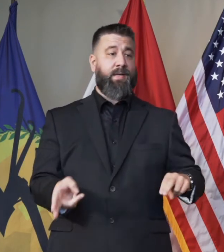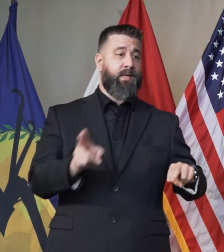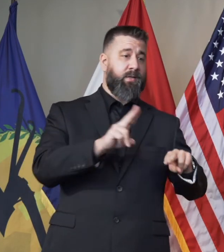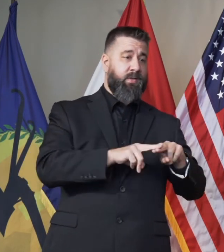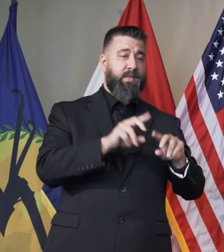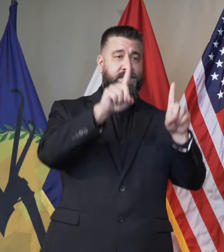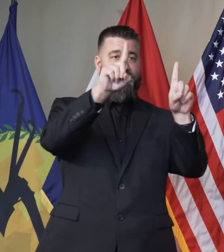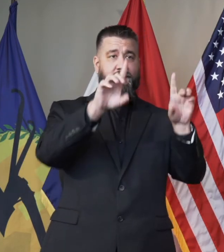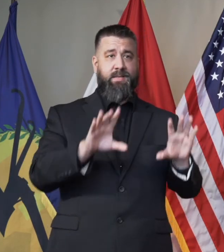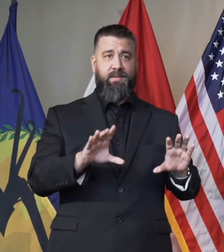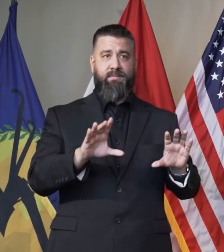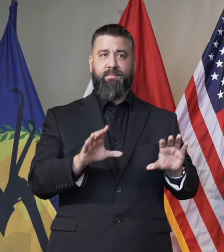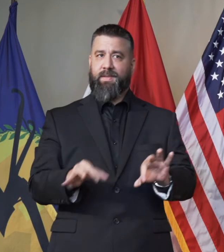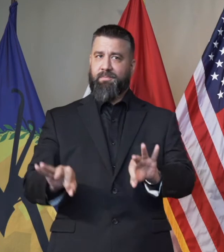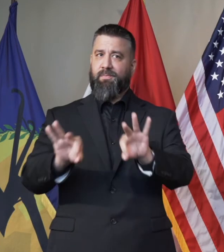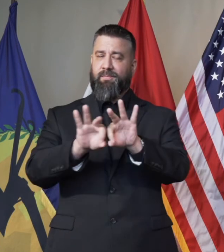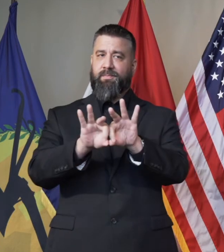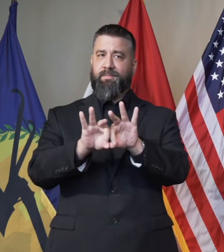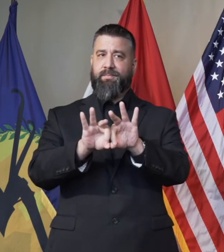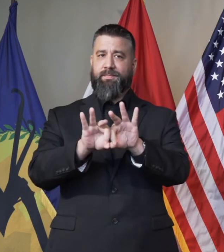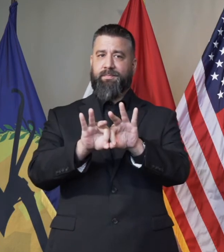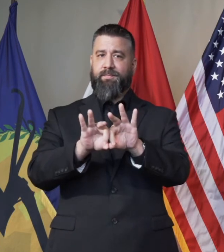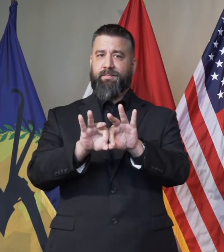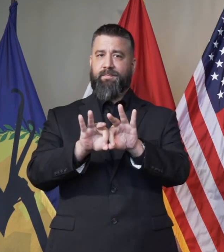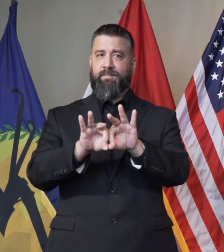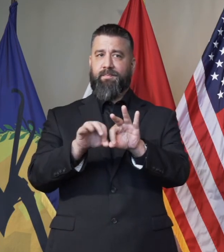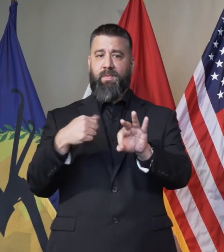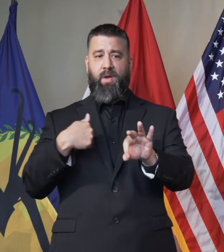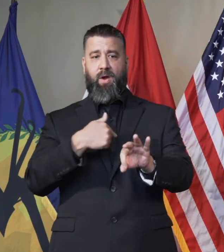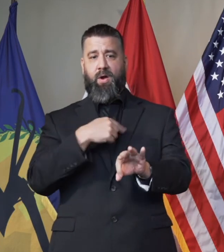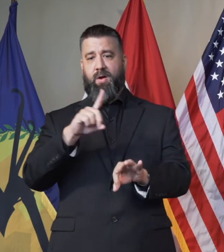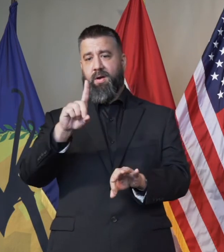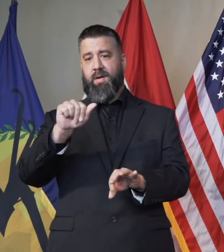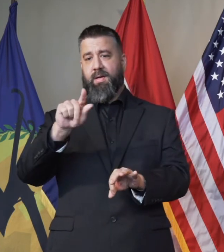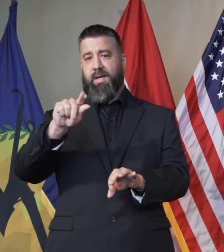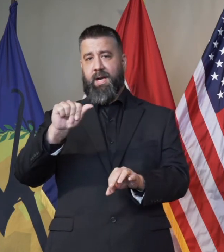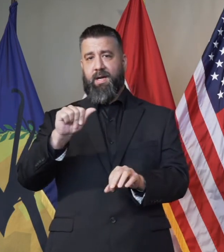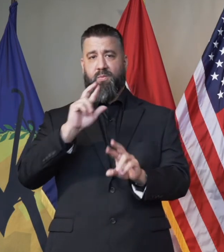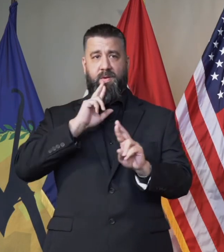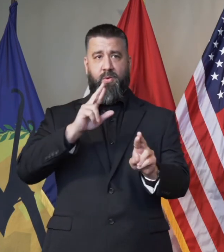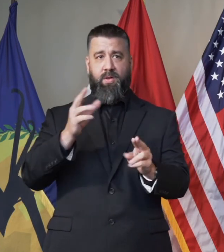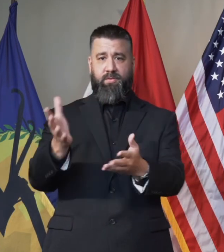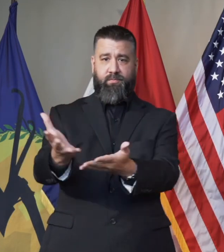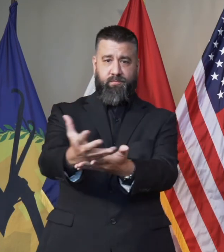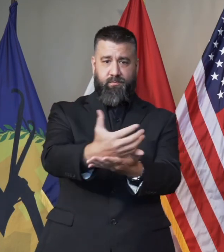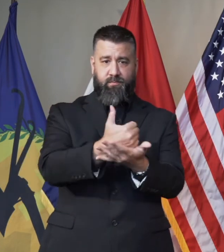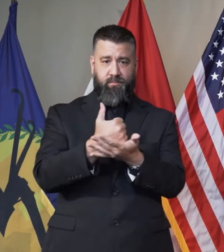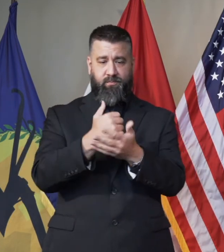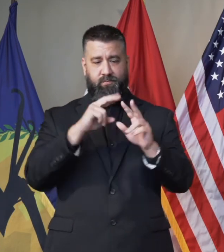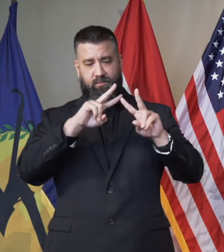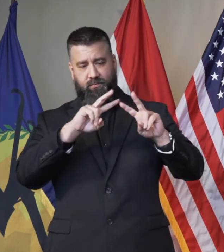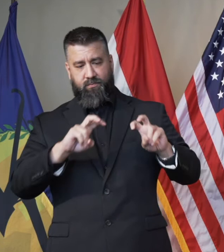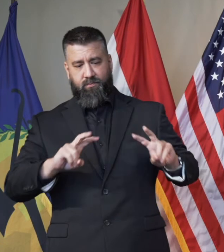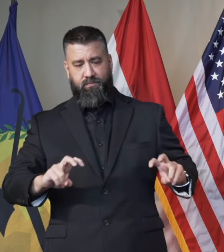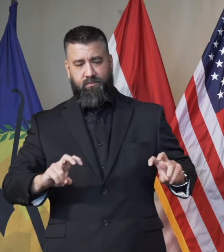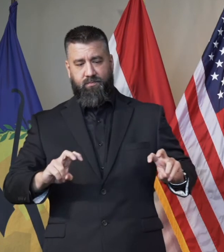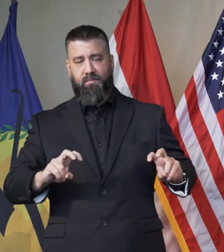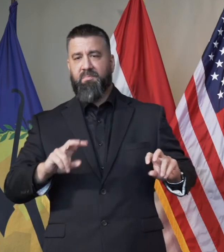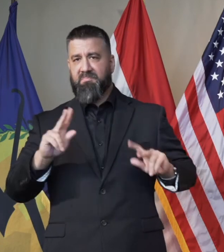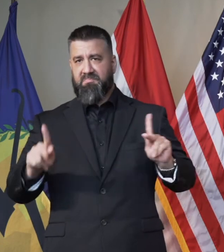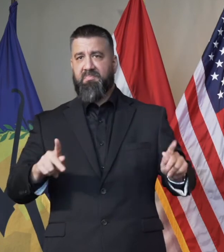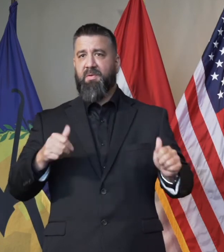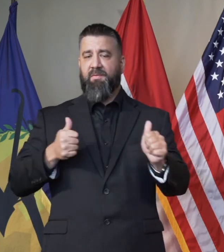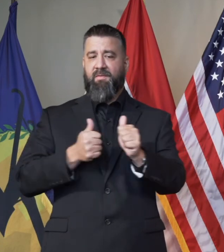group is important. The reports that we get in the community, compliance with social distancing measures,